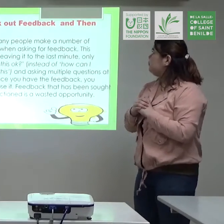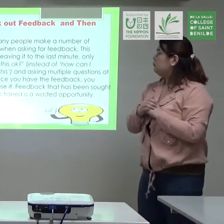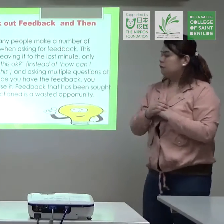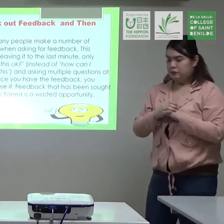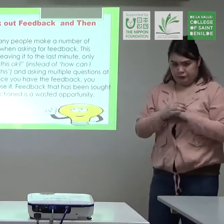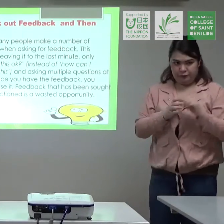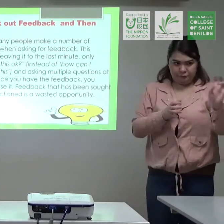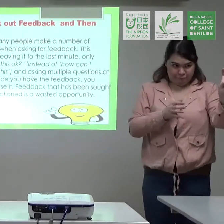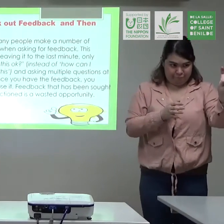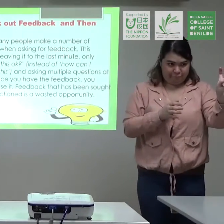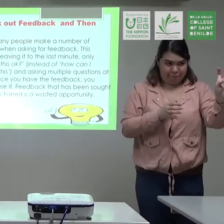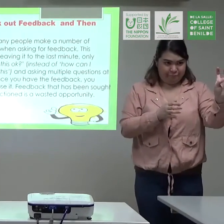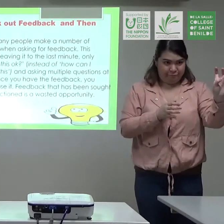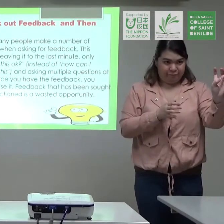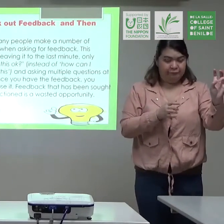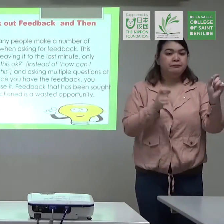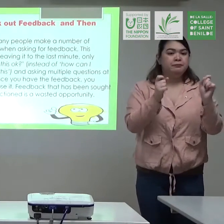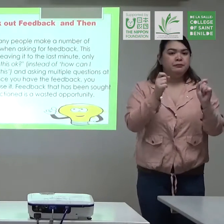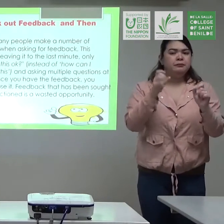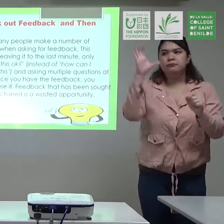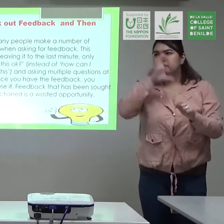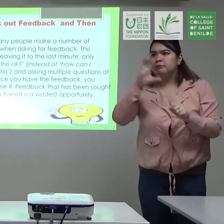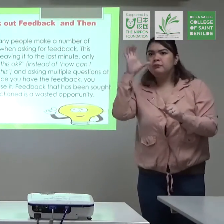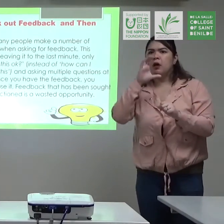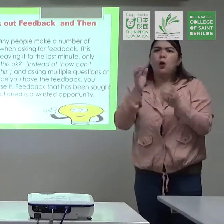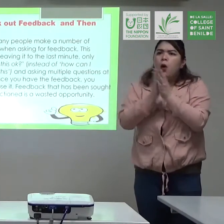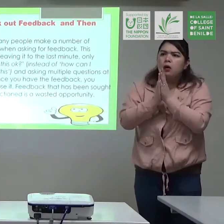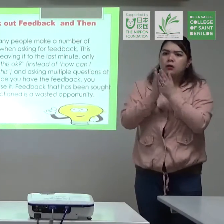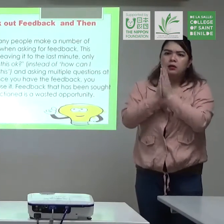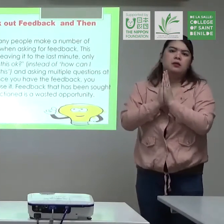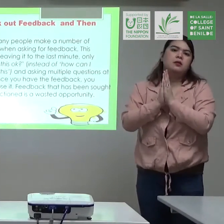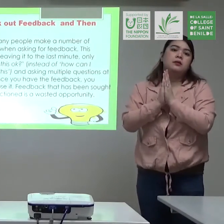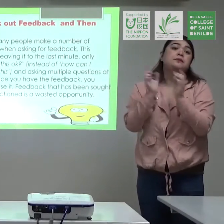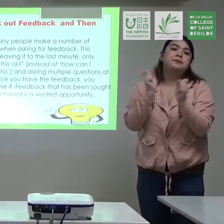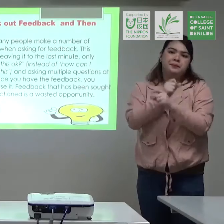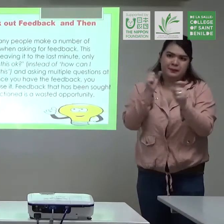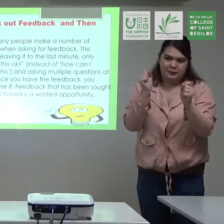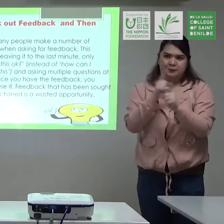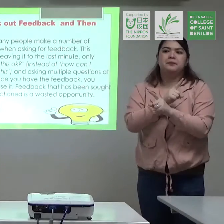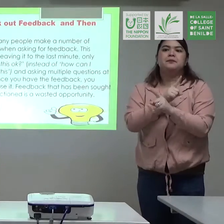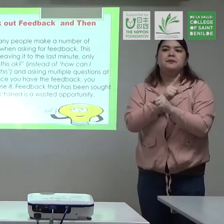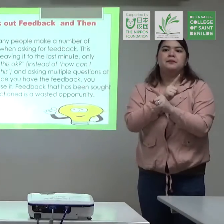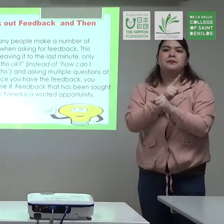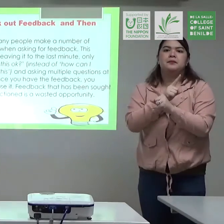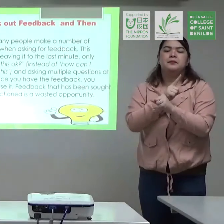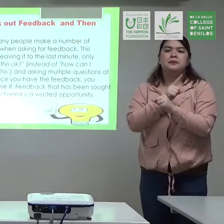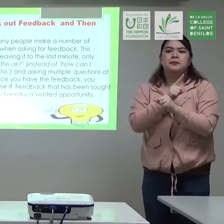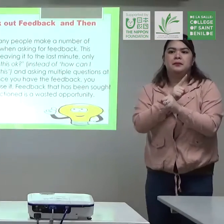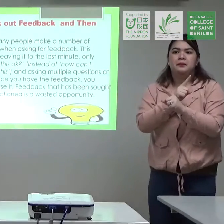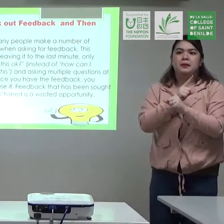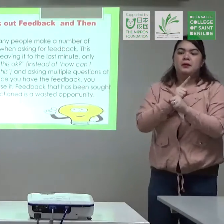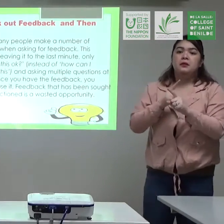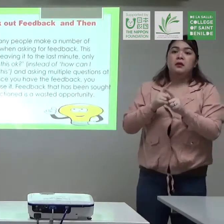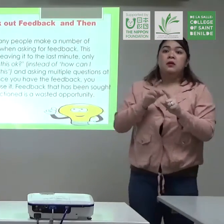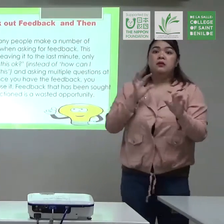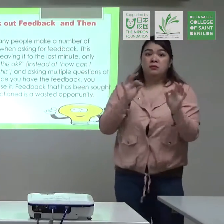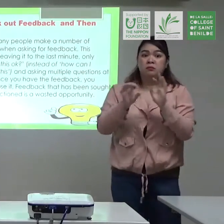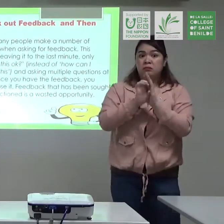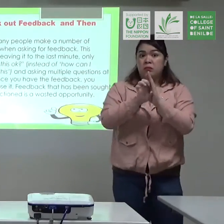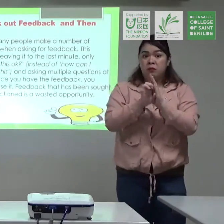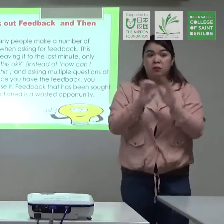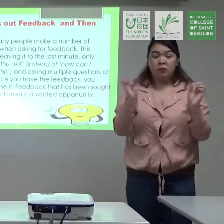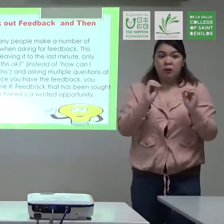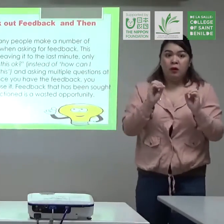Seek out feedback and then use it. It would be late for a student